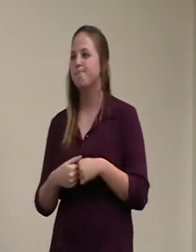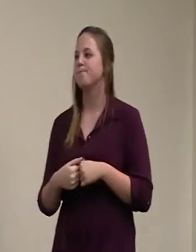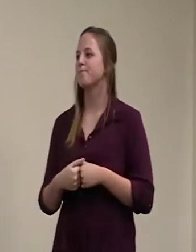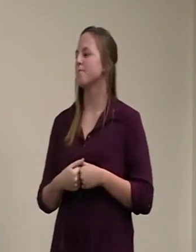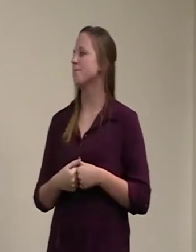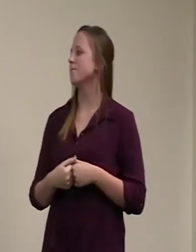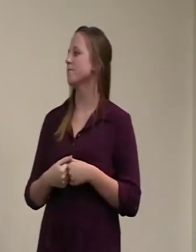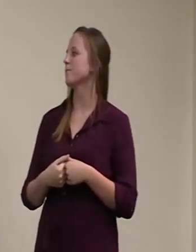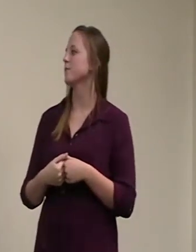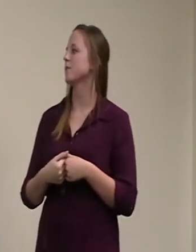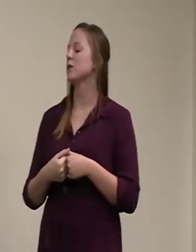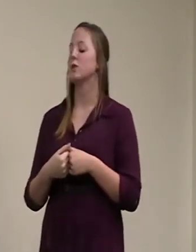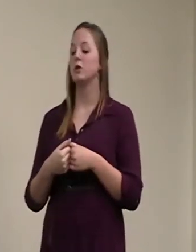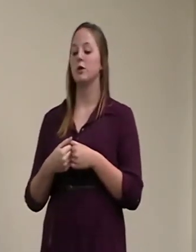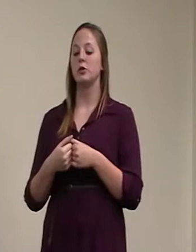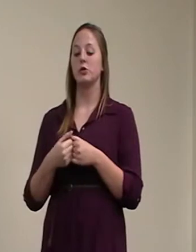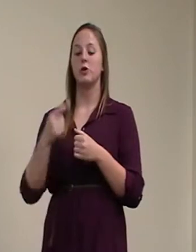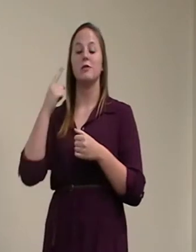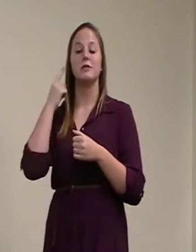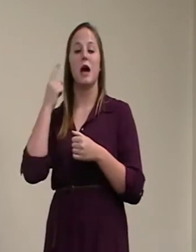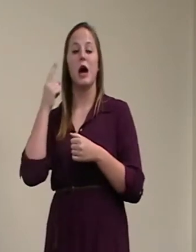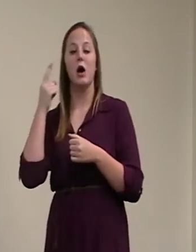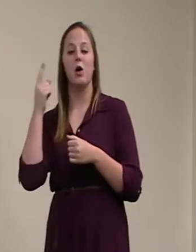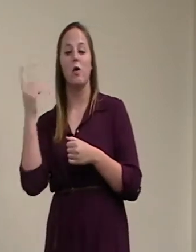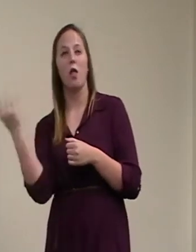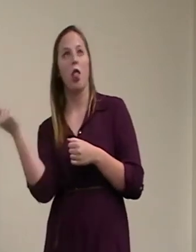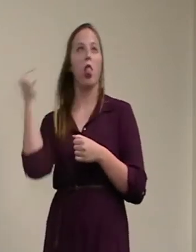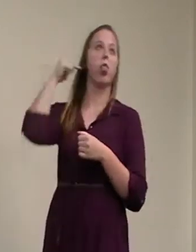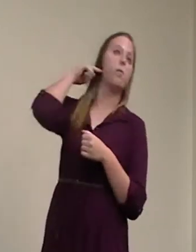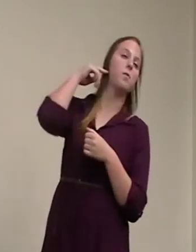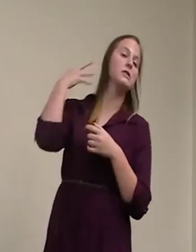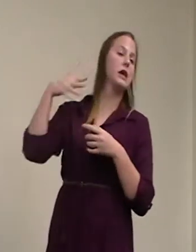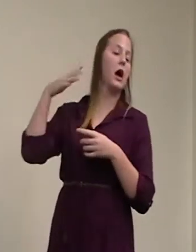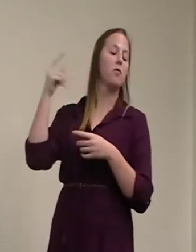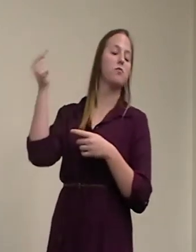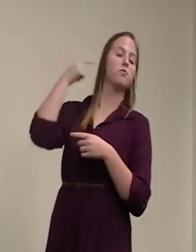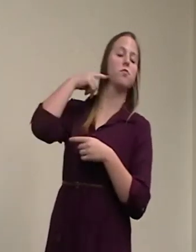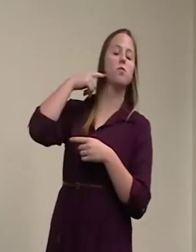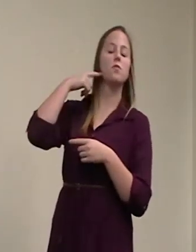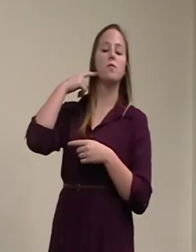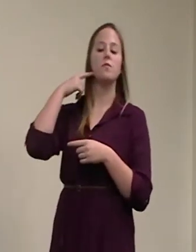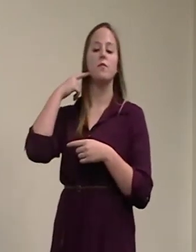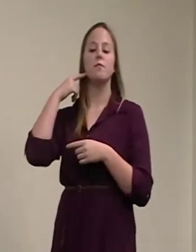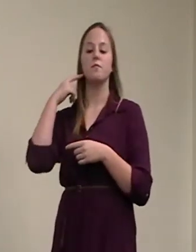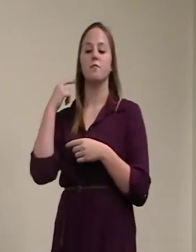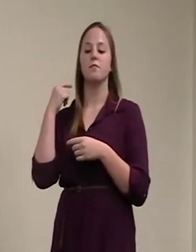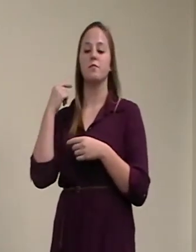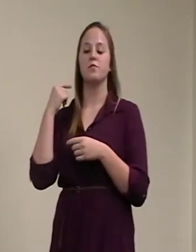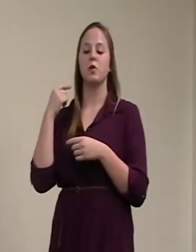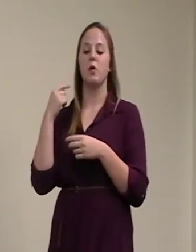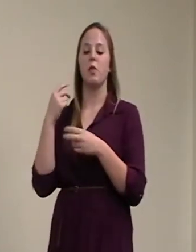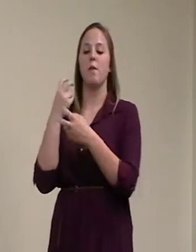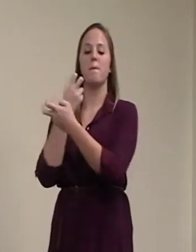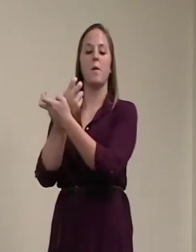air vibrates, it hits the eardrum and moves those three bones. So we're conducting sound through that whole